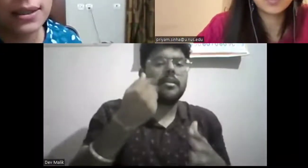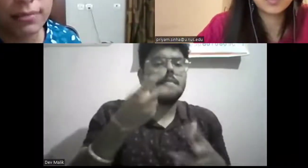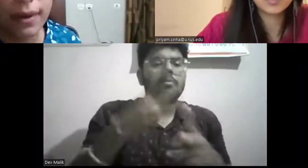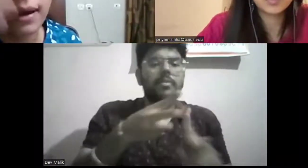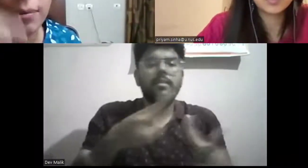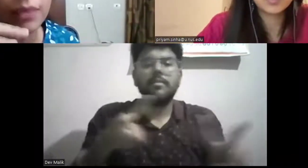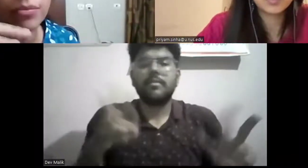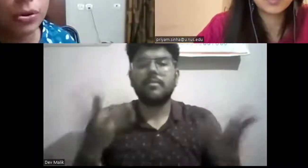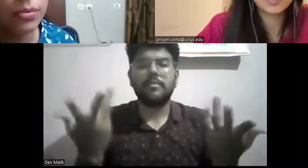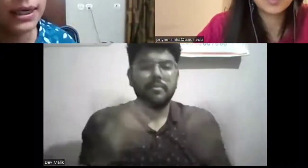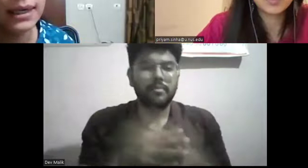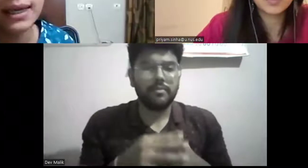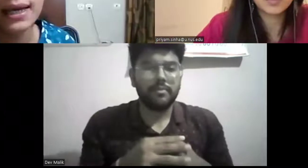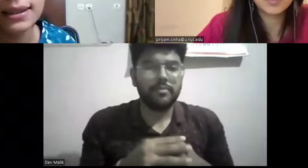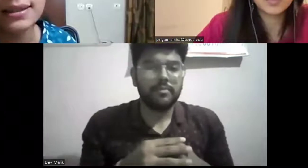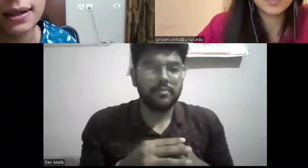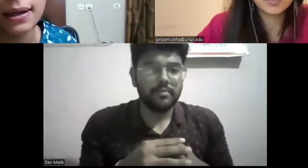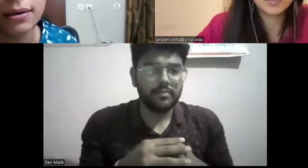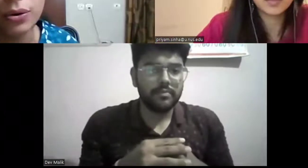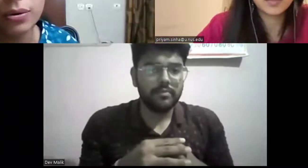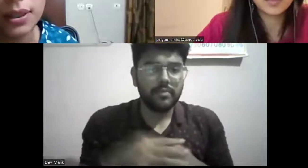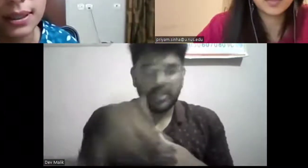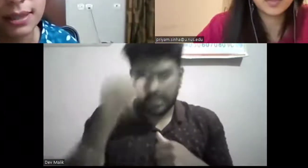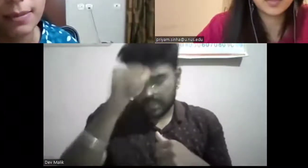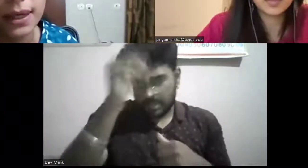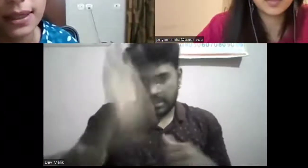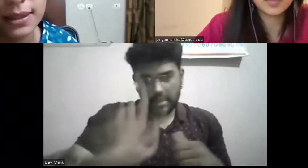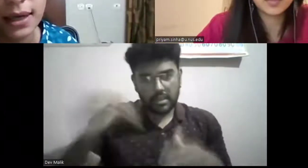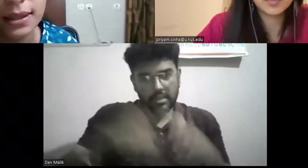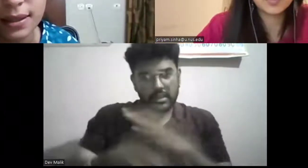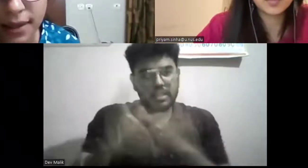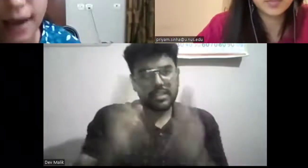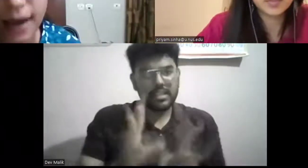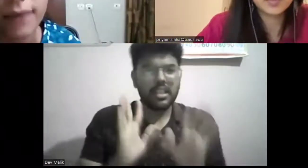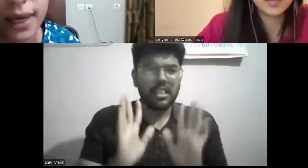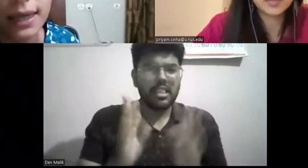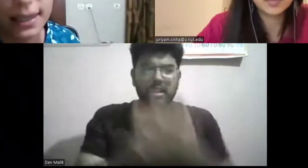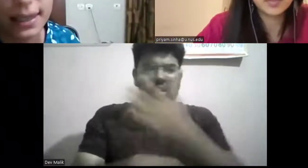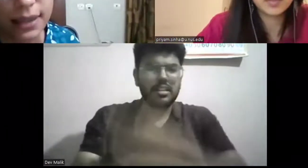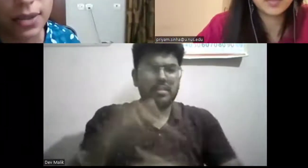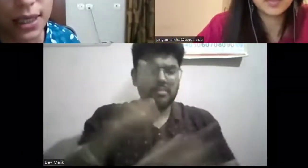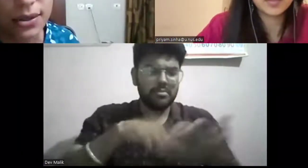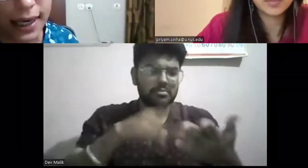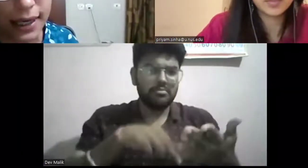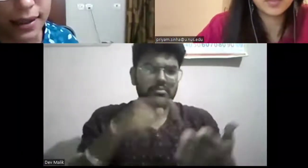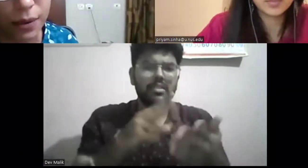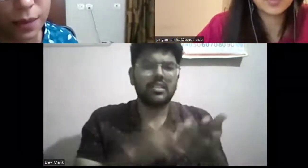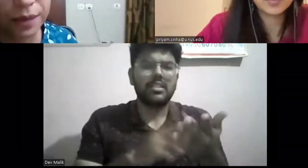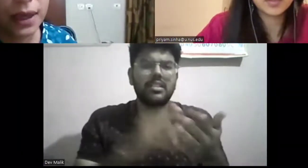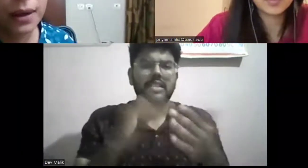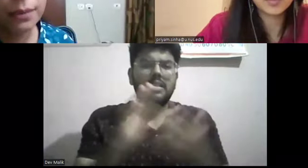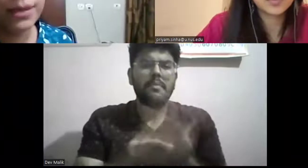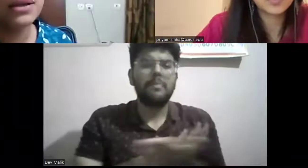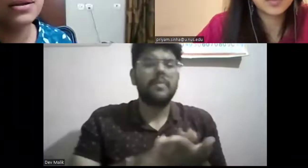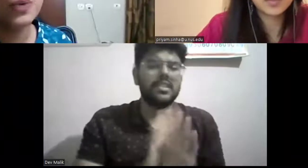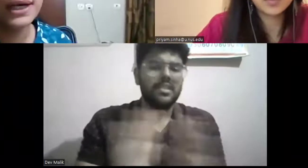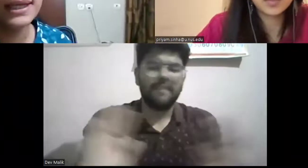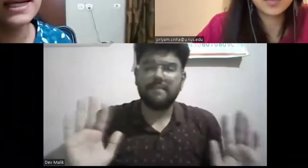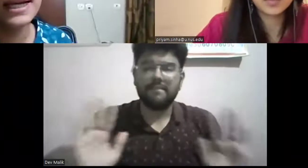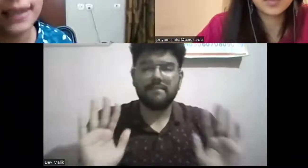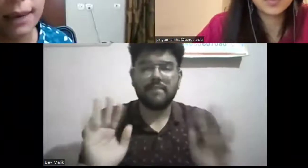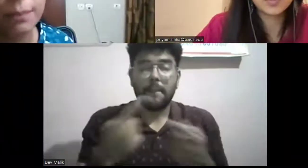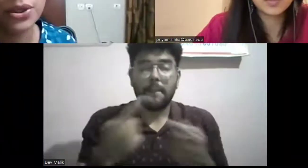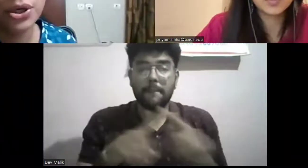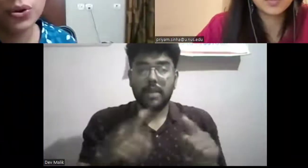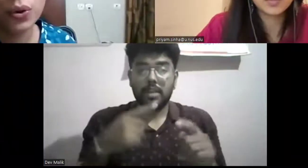achieve it. In India, it is still, the disability studies is at a very nascent stage right now. But one